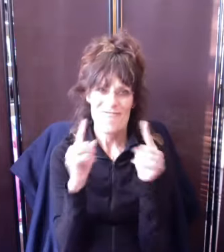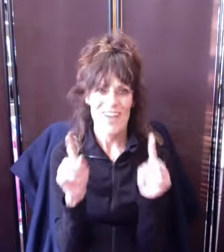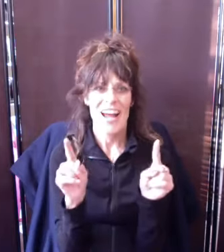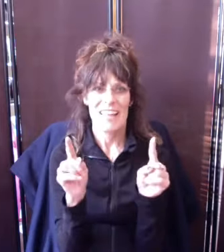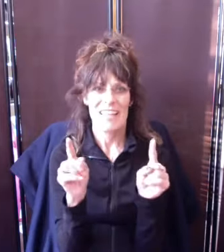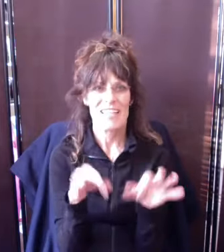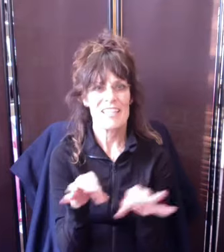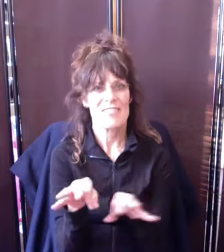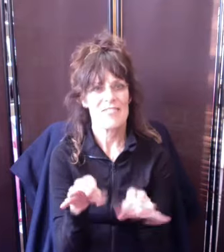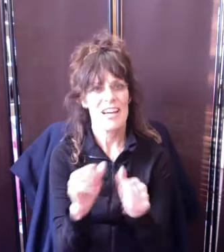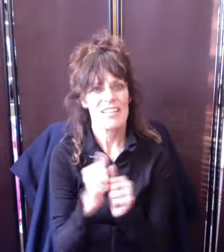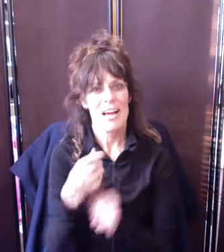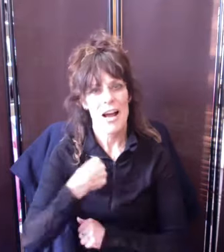live, right? And that